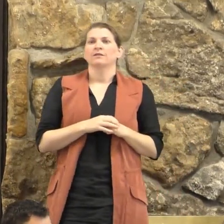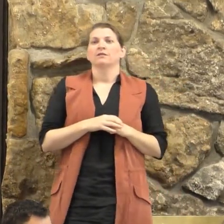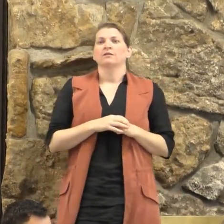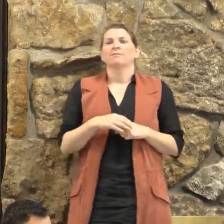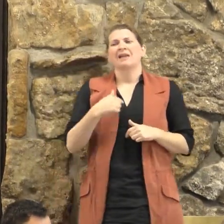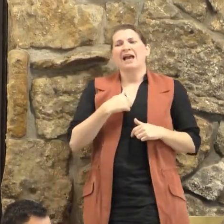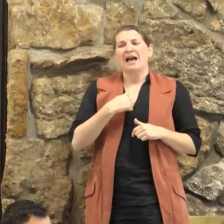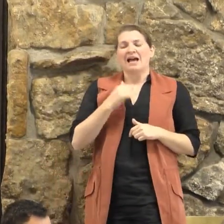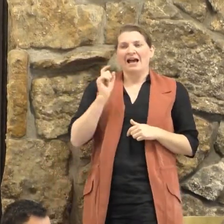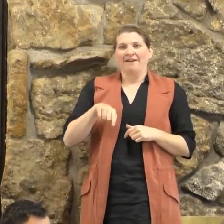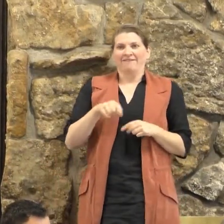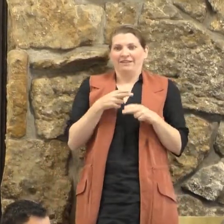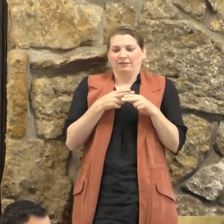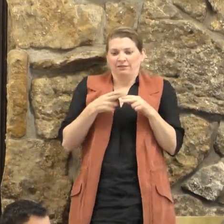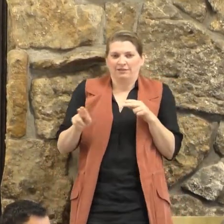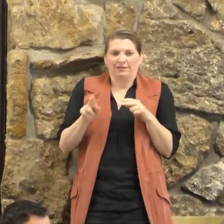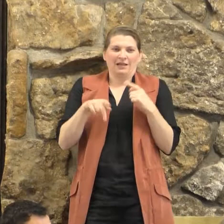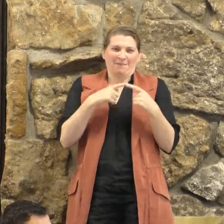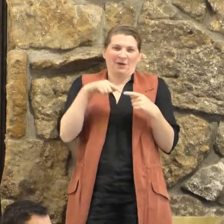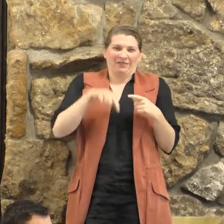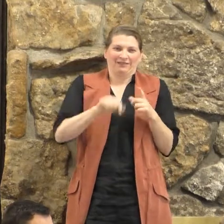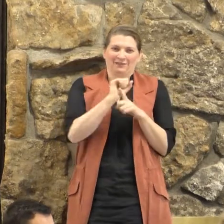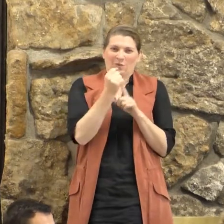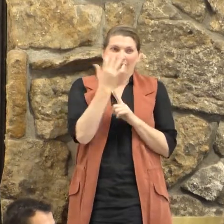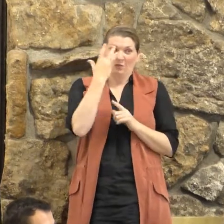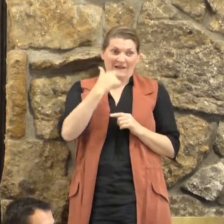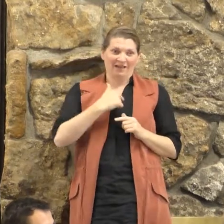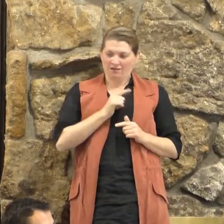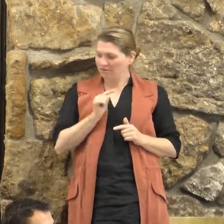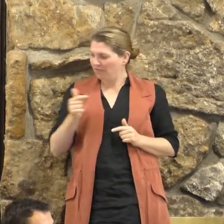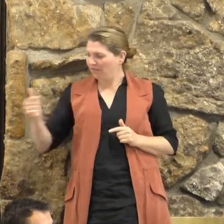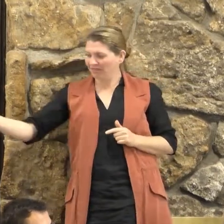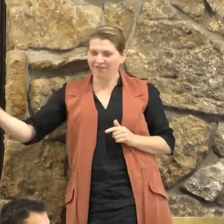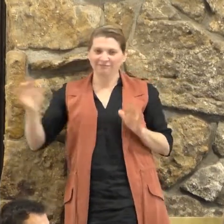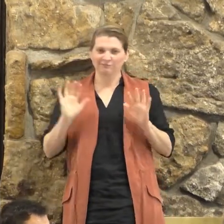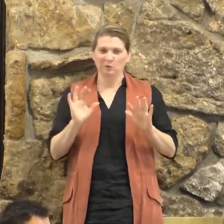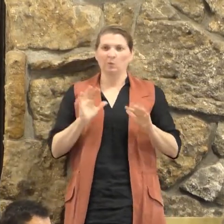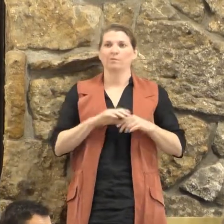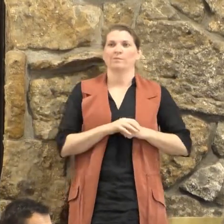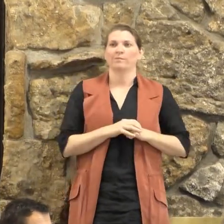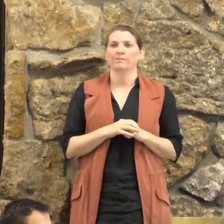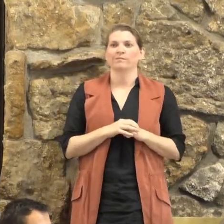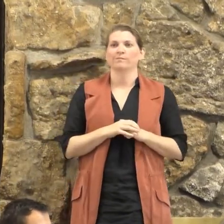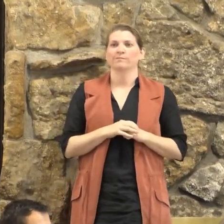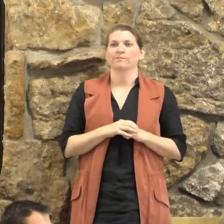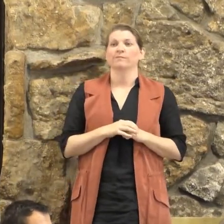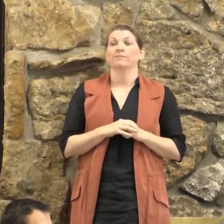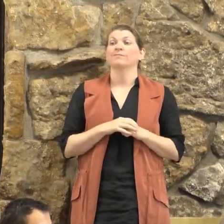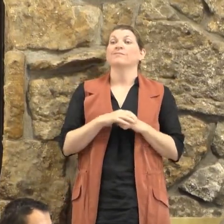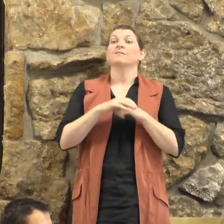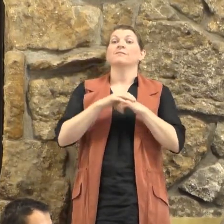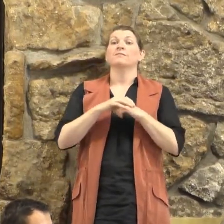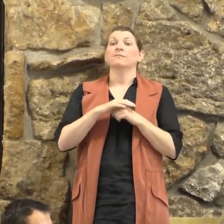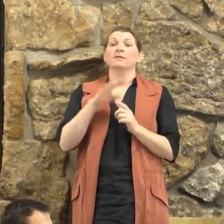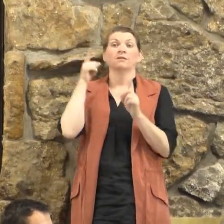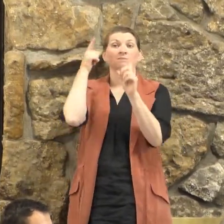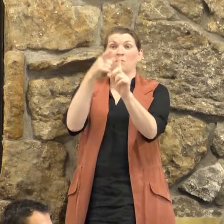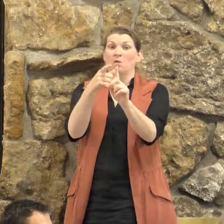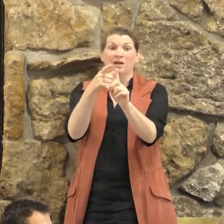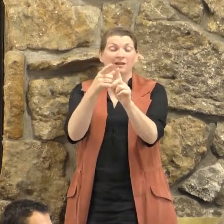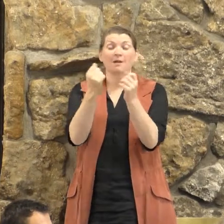There's the info. I know a lot of agencies have really great websites that have all the information that they're